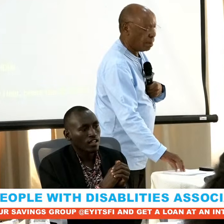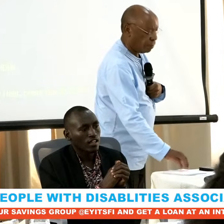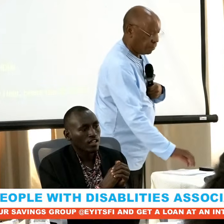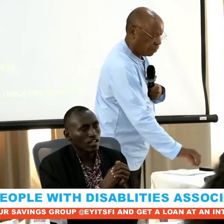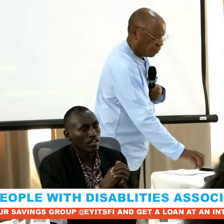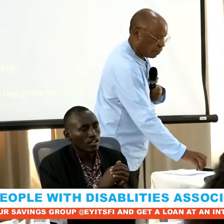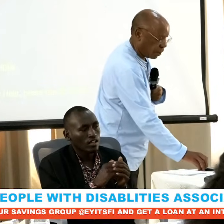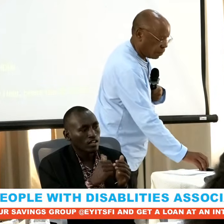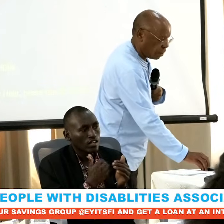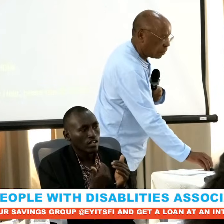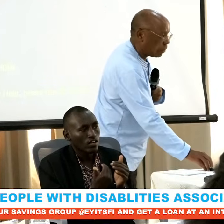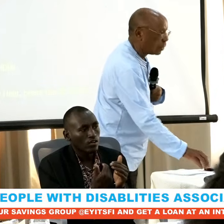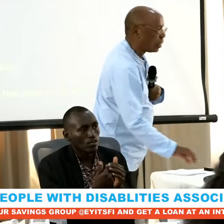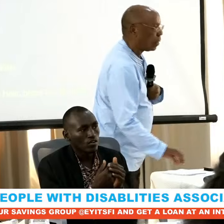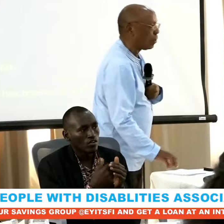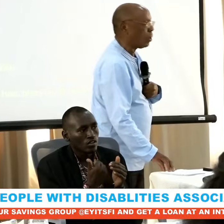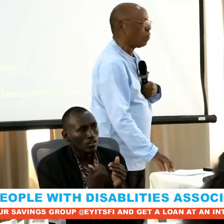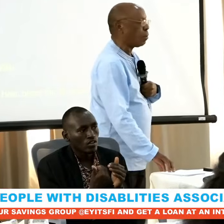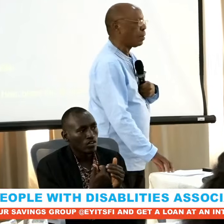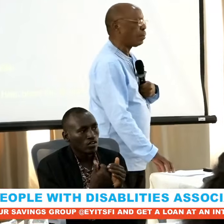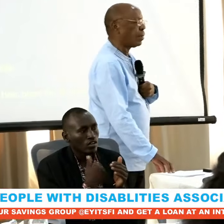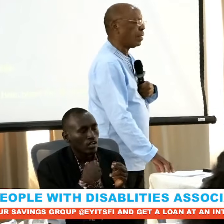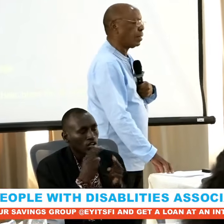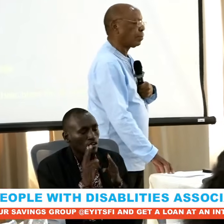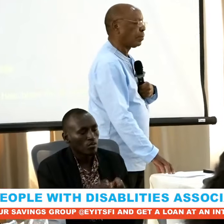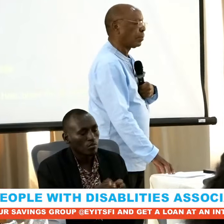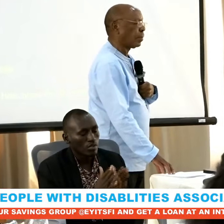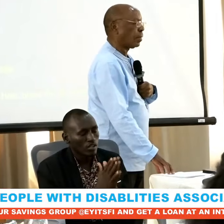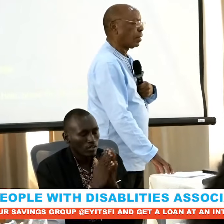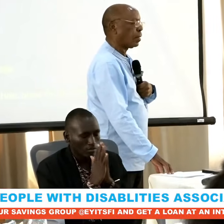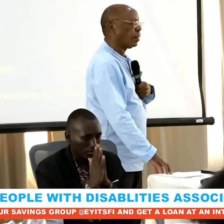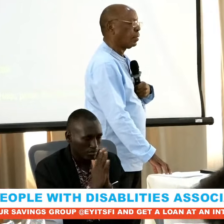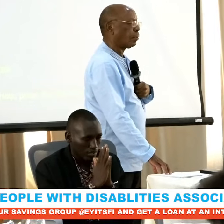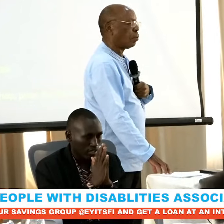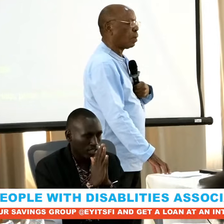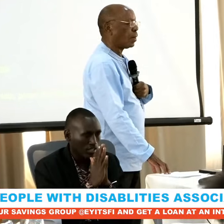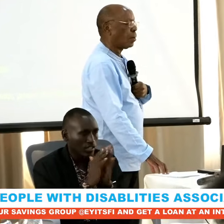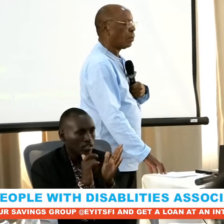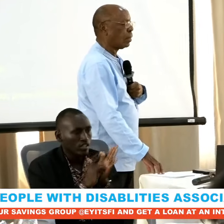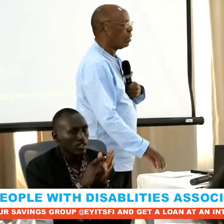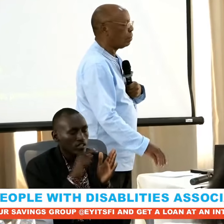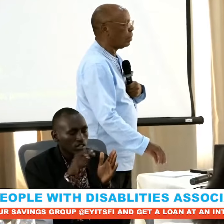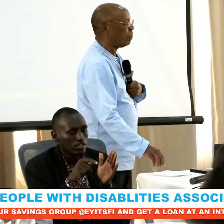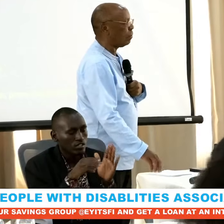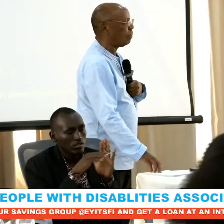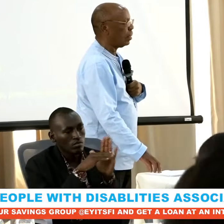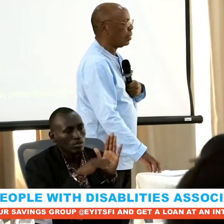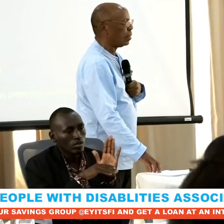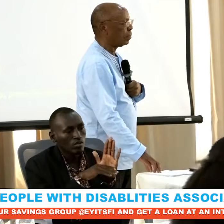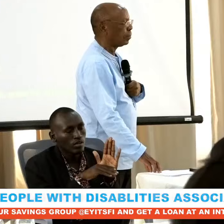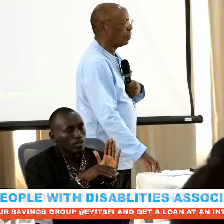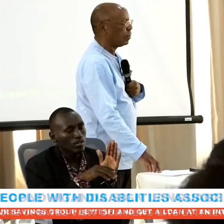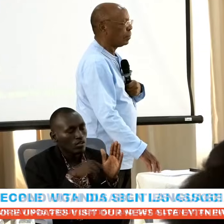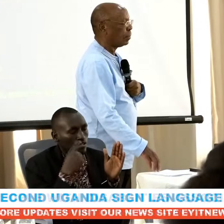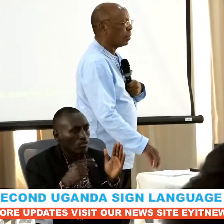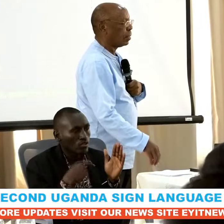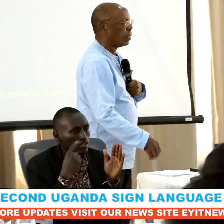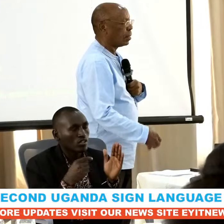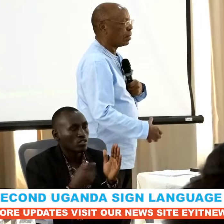And therefore, on that note, I only hope and pray that this program can only keep improving,